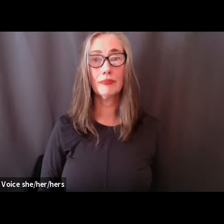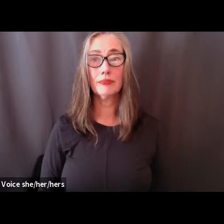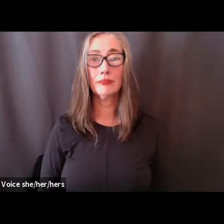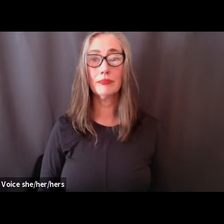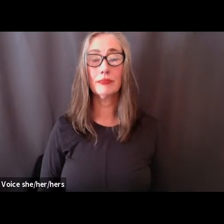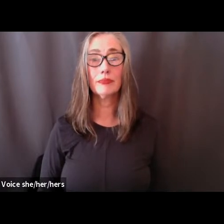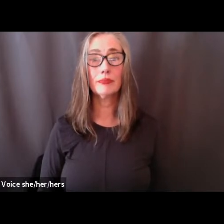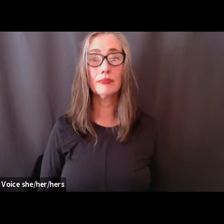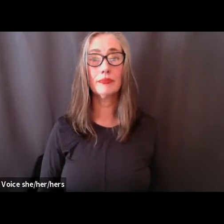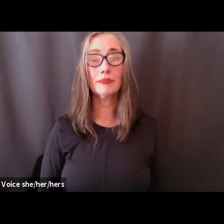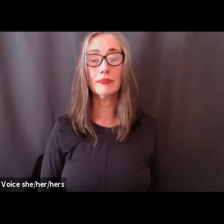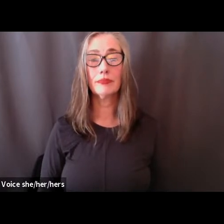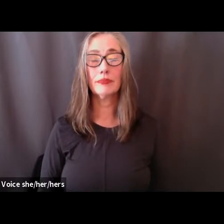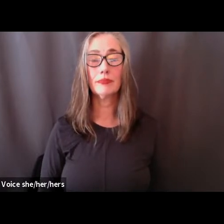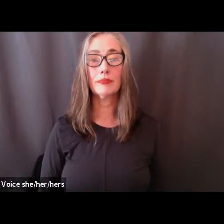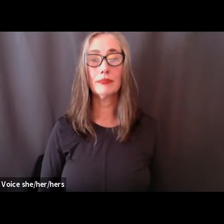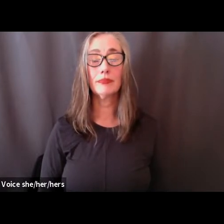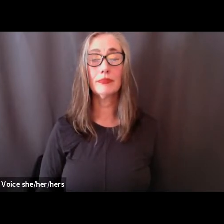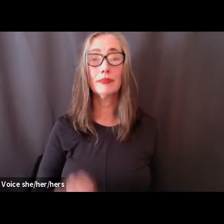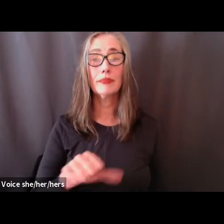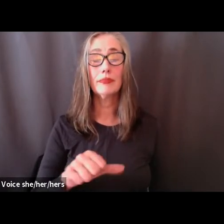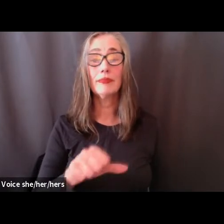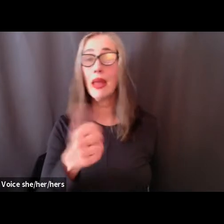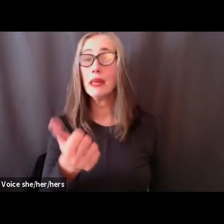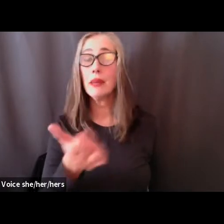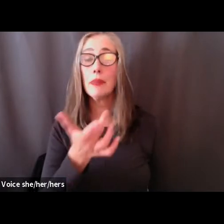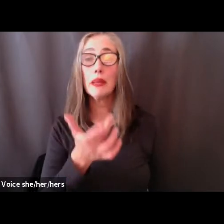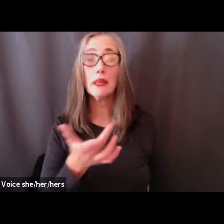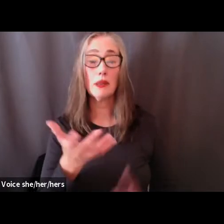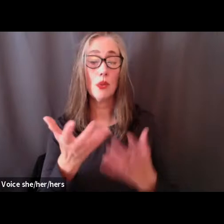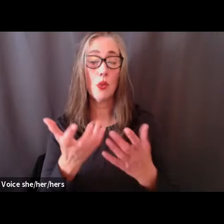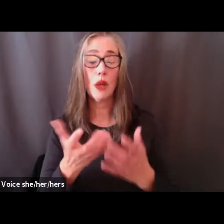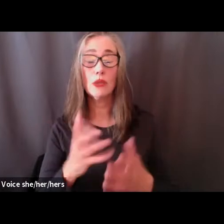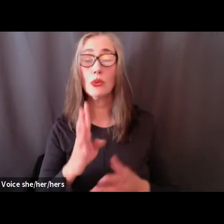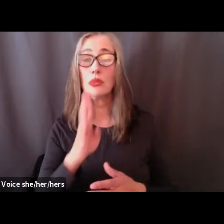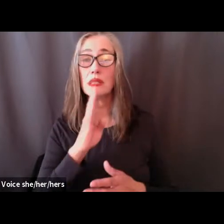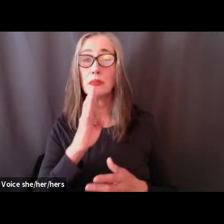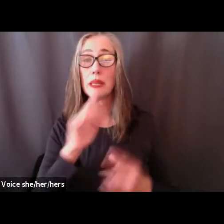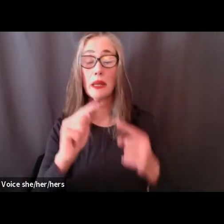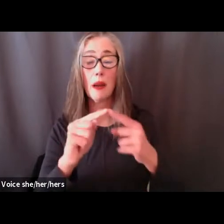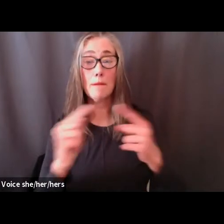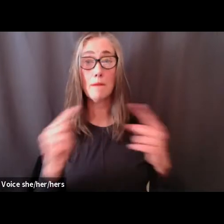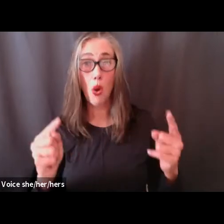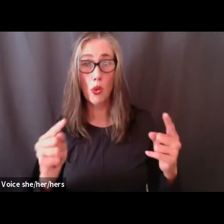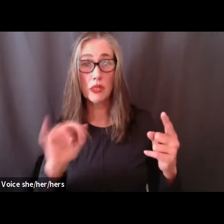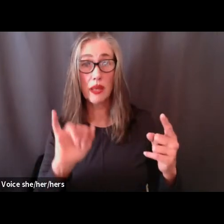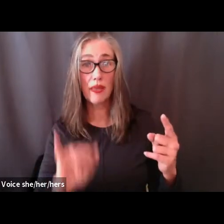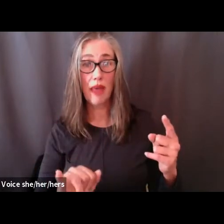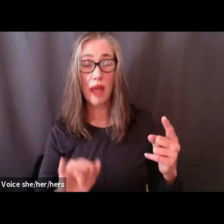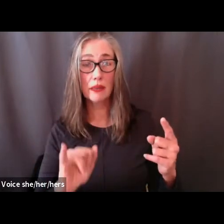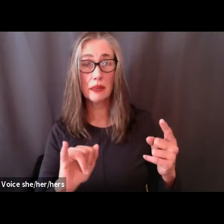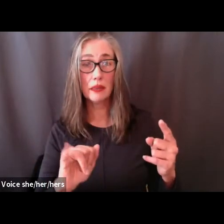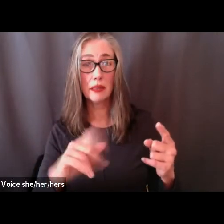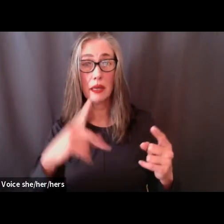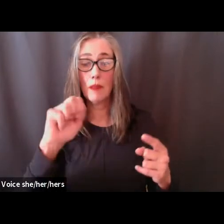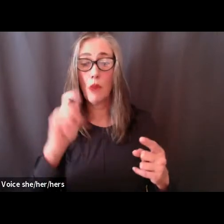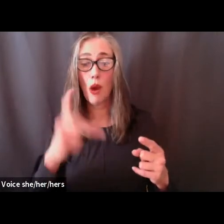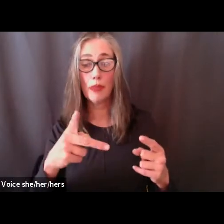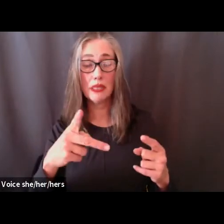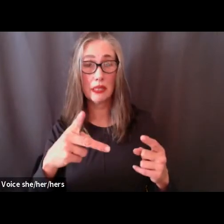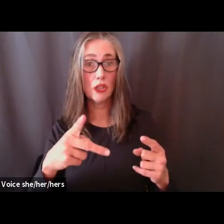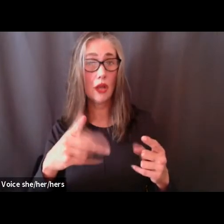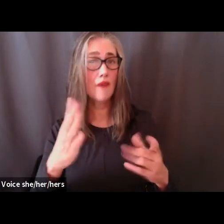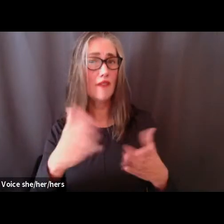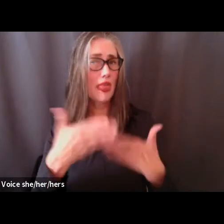Okay, anyone wishing to speak in opposition to the motion, please raise your hands now. Anyone wishing to speak in opposition